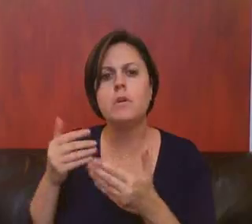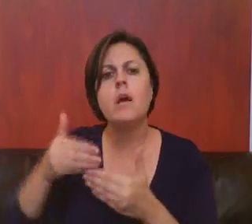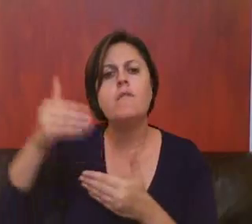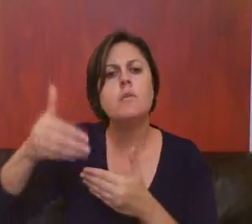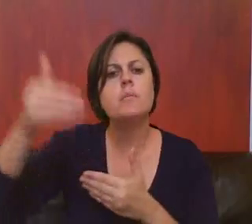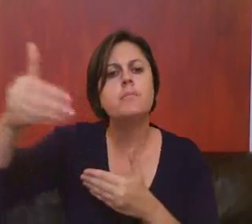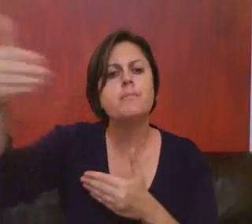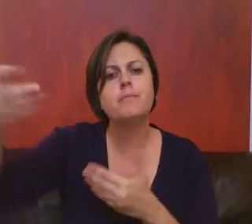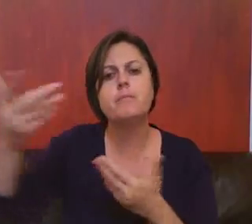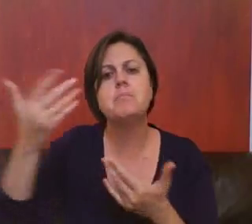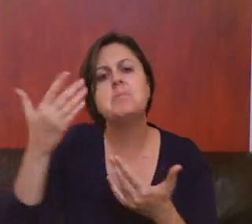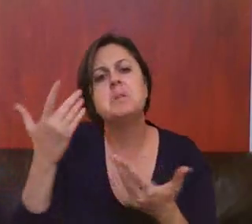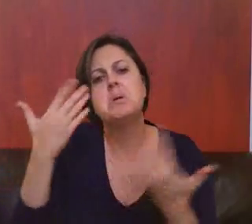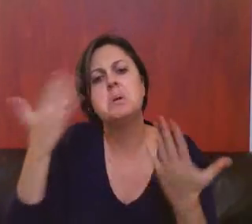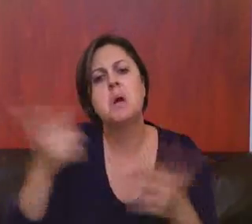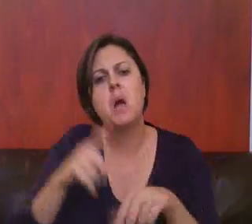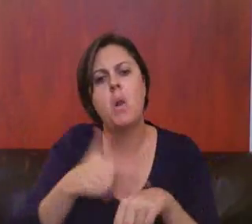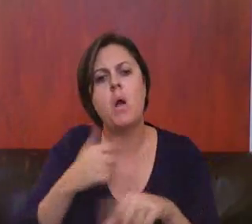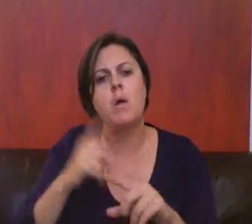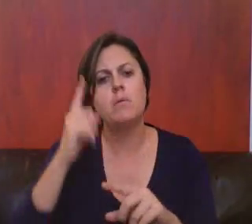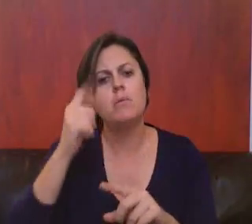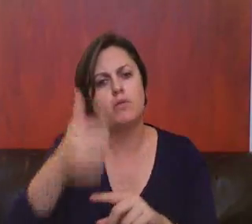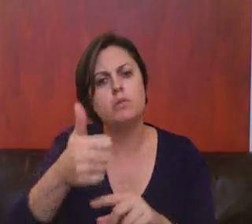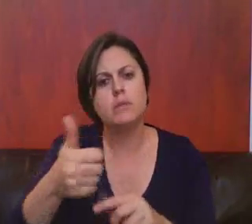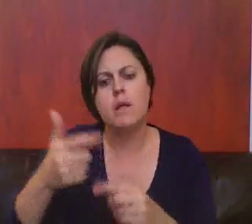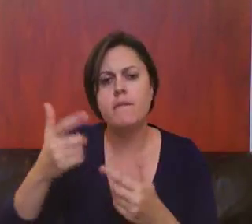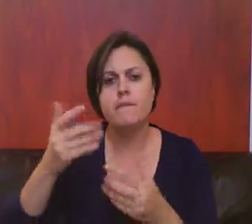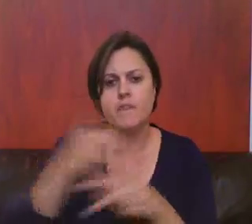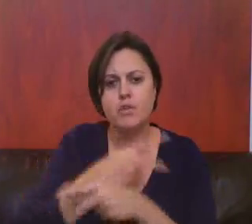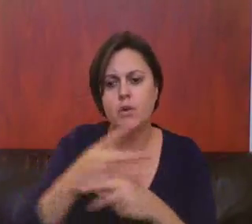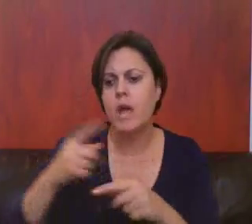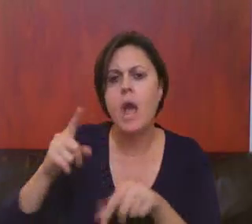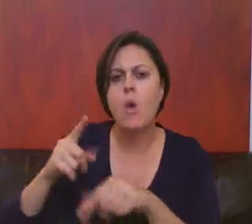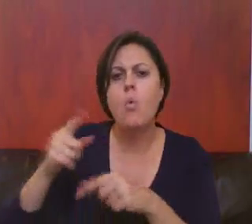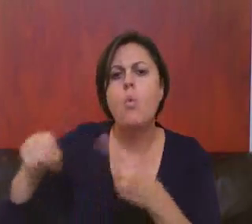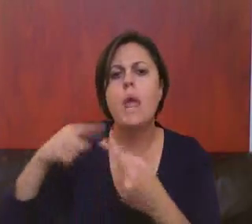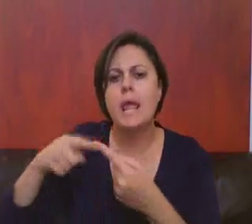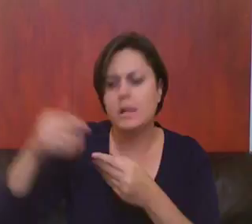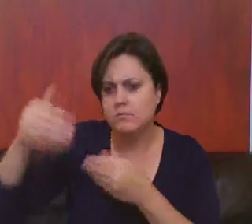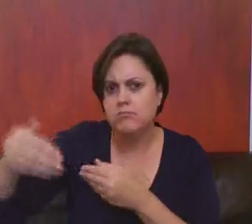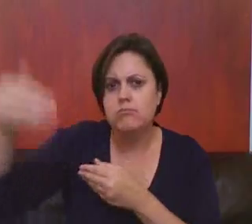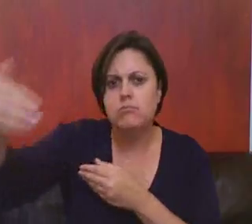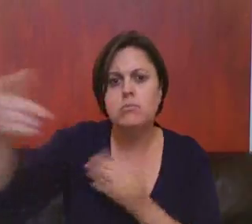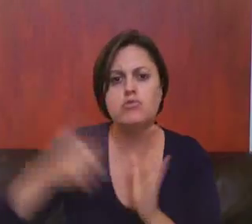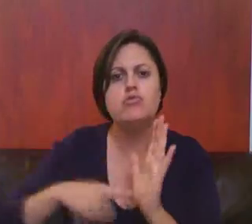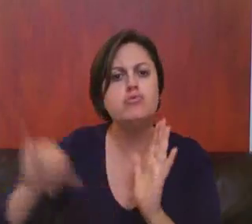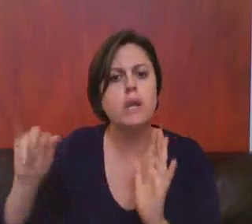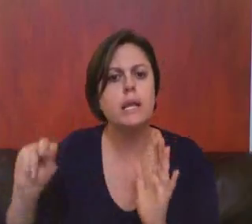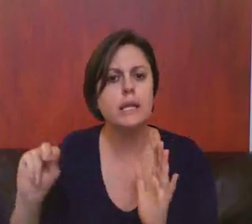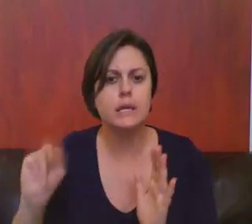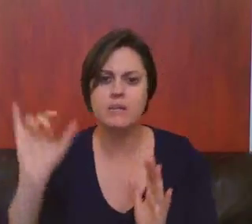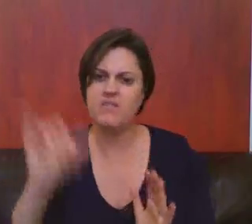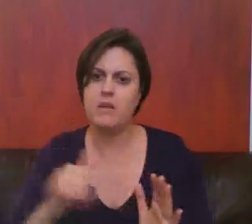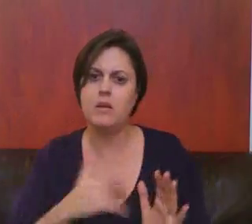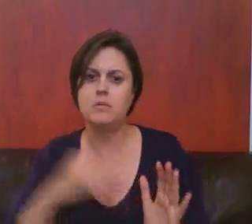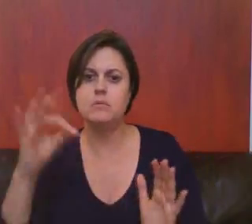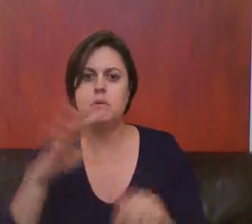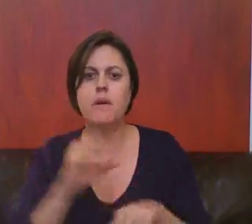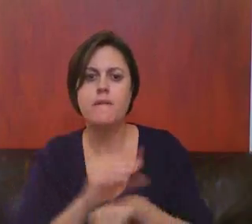for you. Right. Right. That's very good advice. And would you suggest setting up that